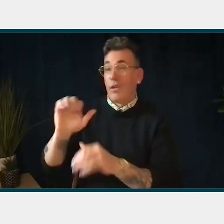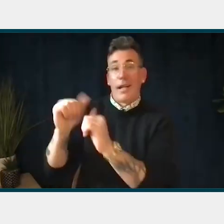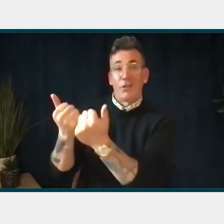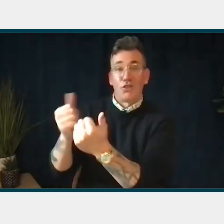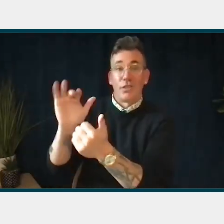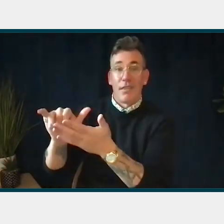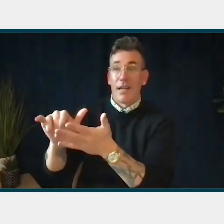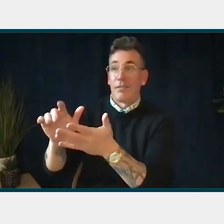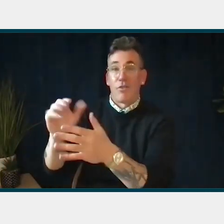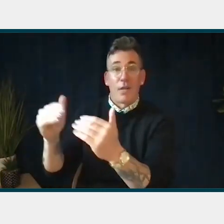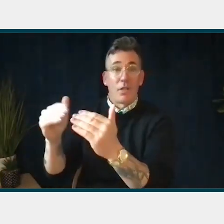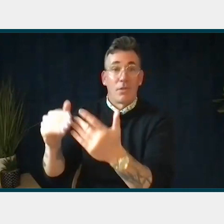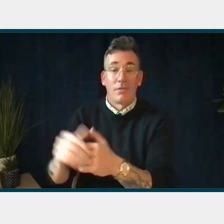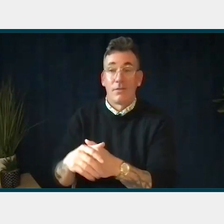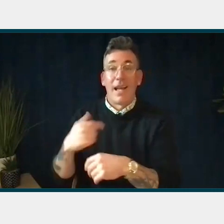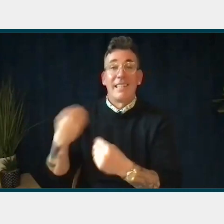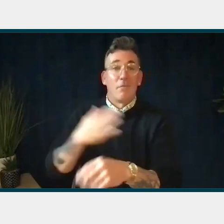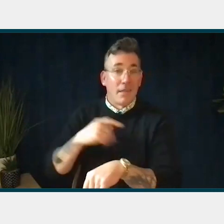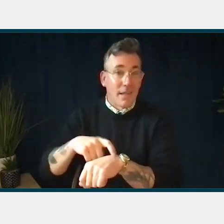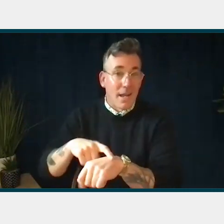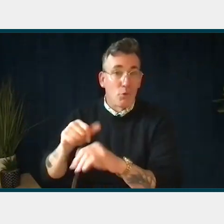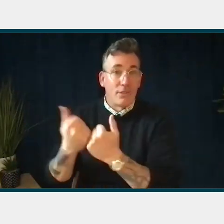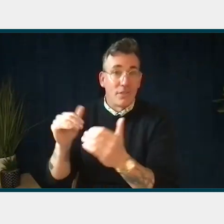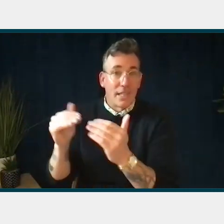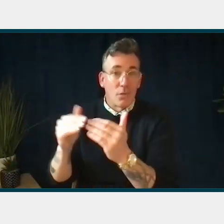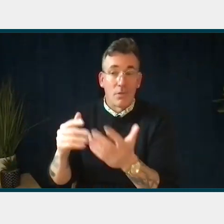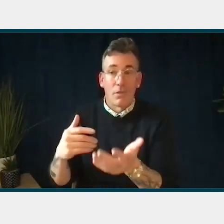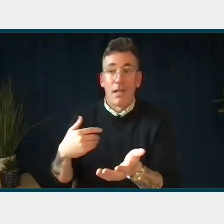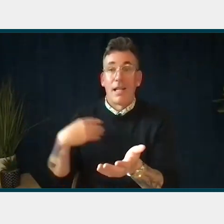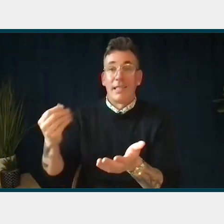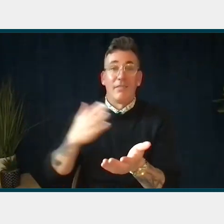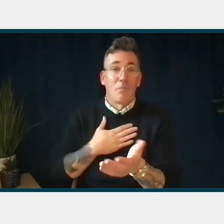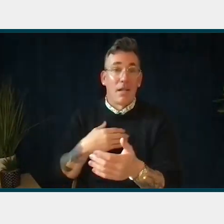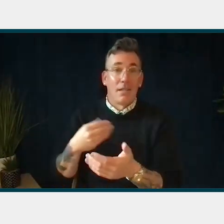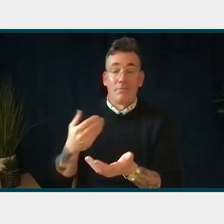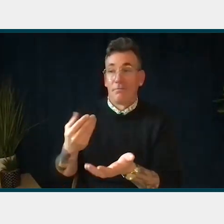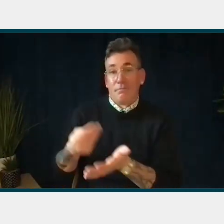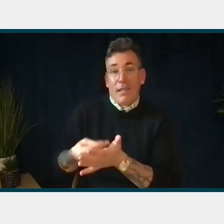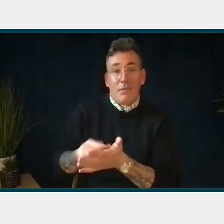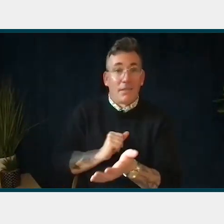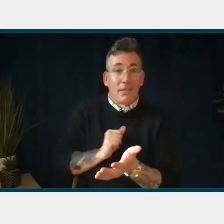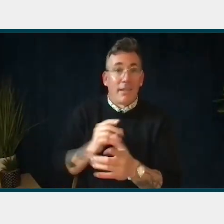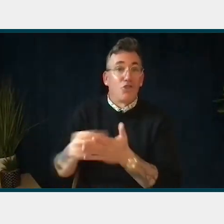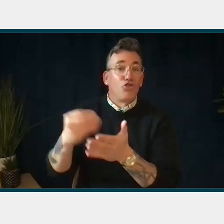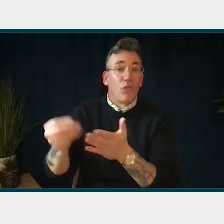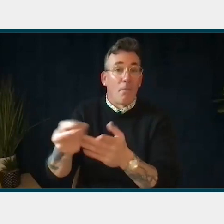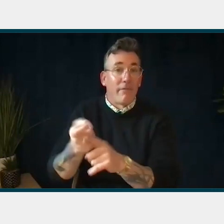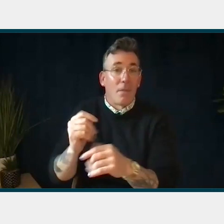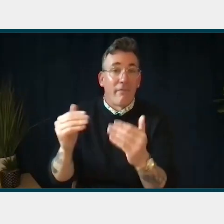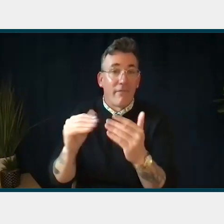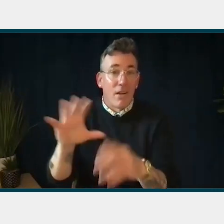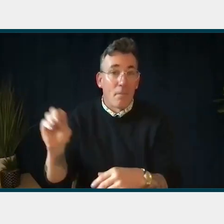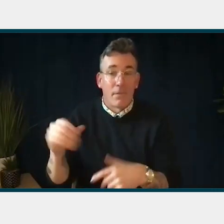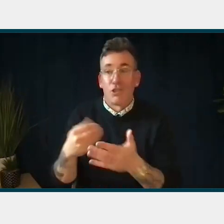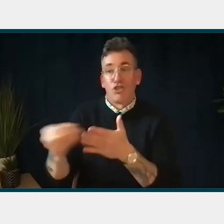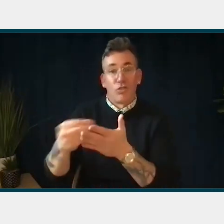I give my money to agencies that are equitable. I give my business, my time to agencies that are equitable. I give